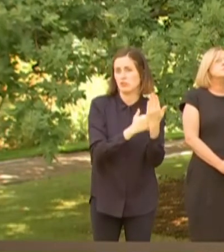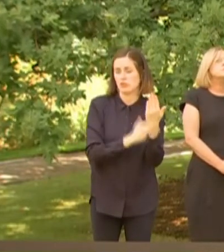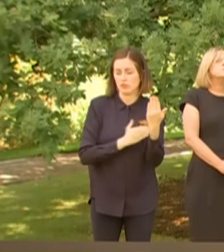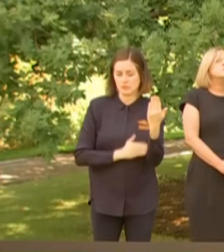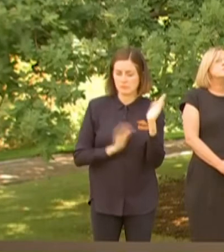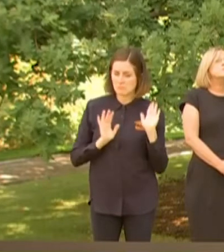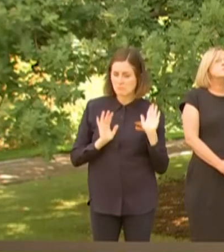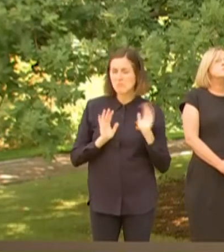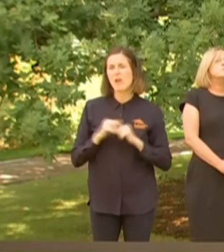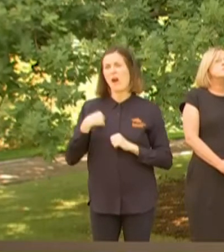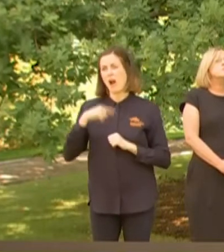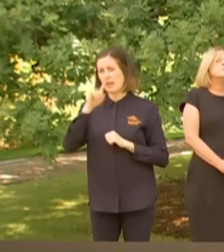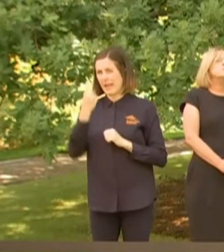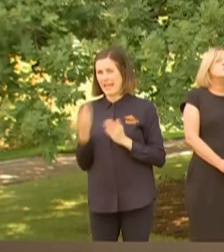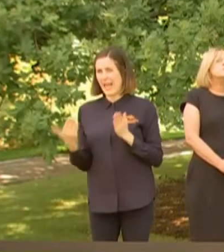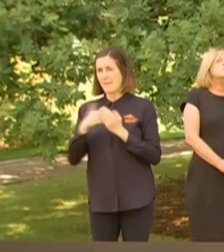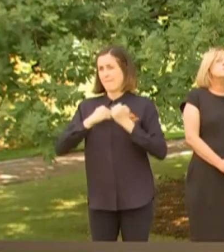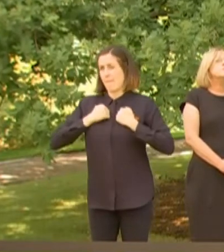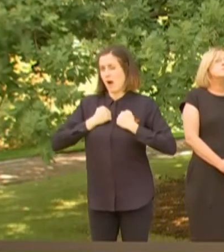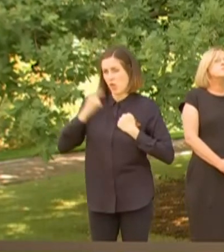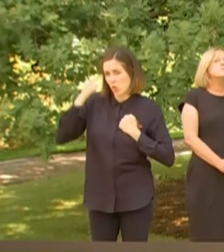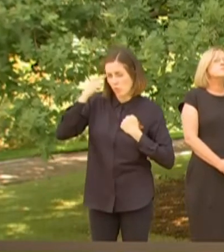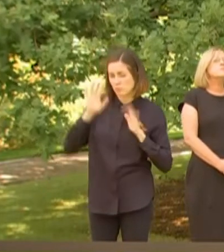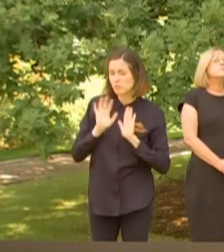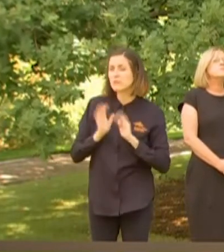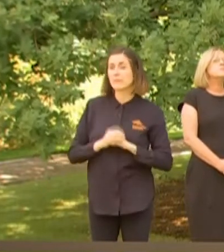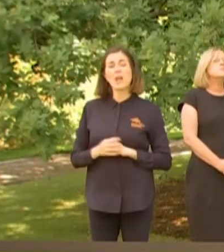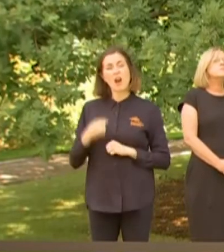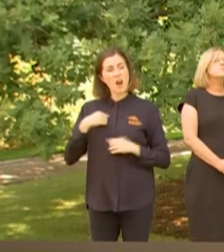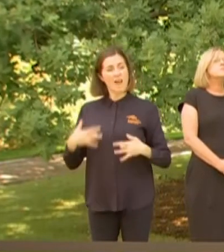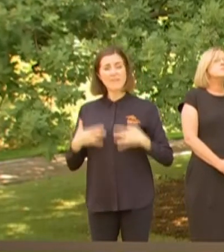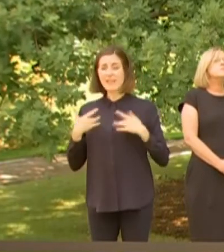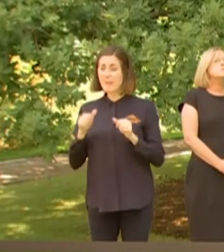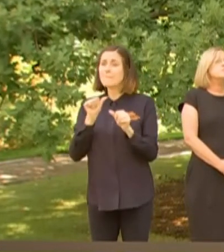that's not for me to do now. I just think these are the best arrangements.